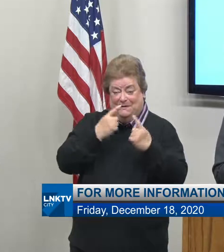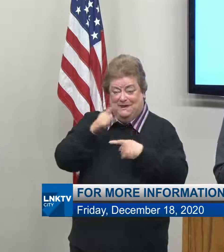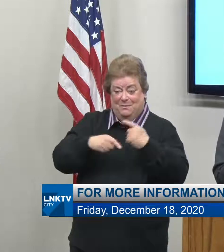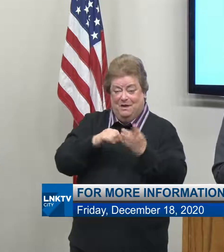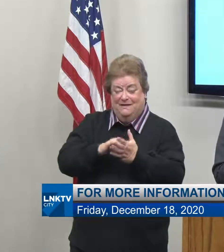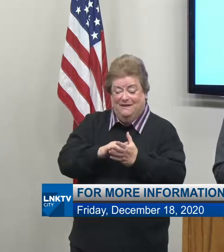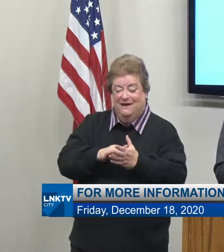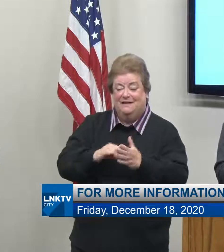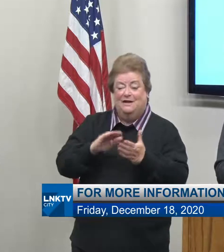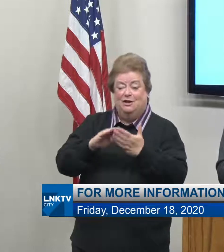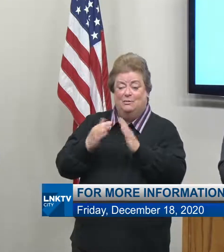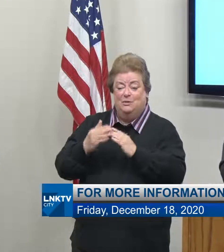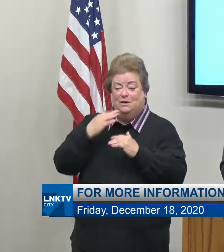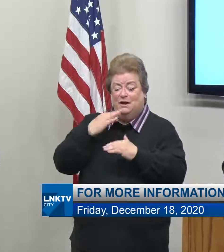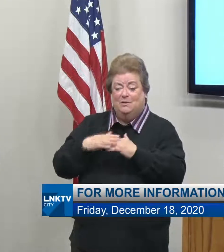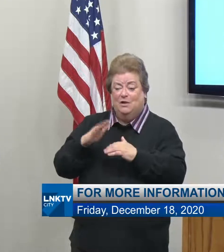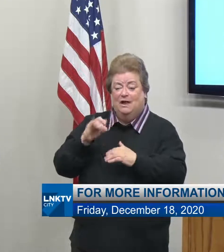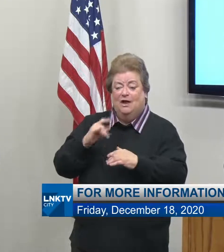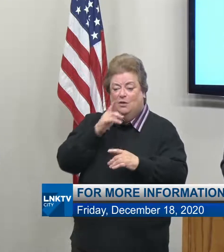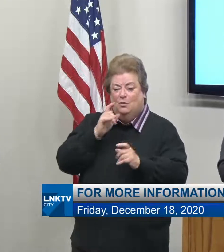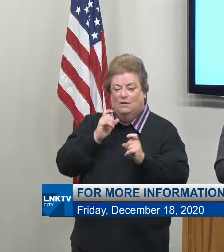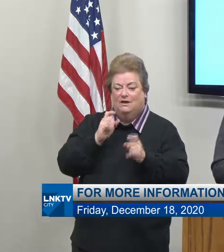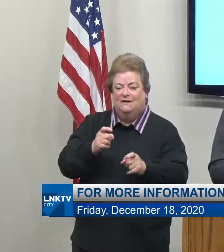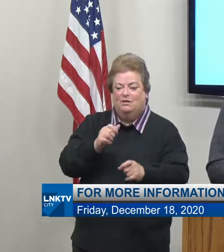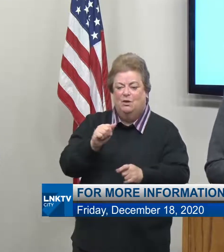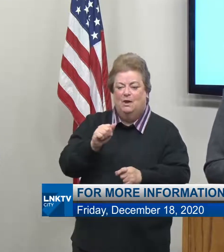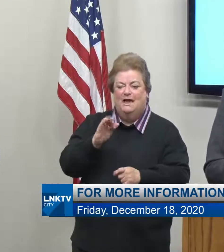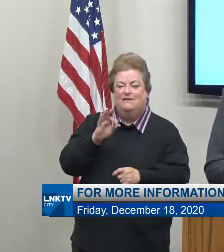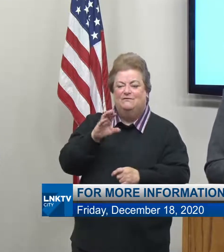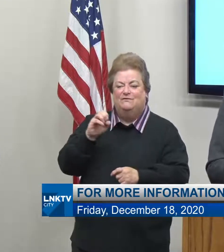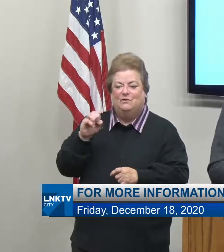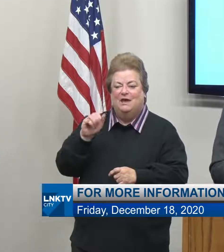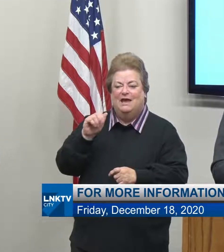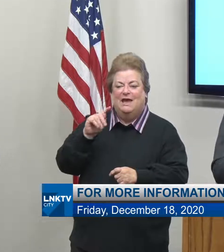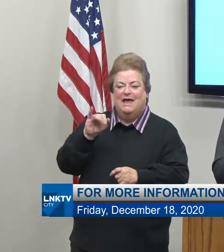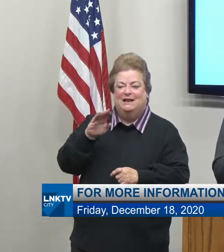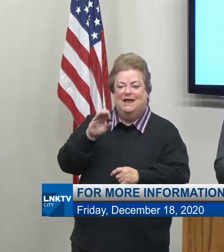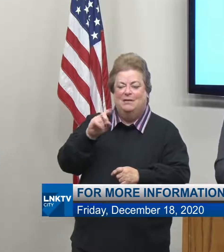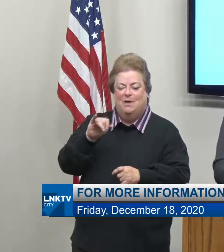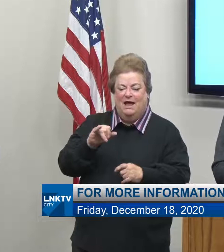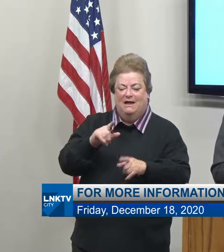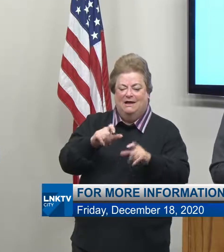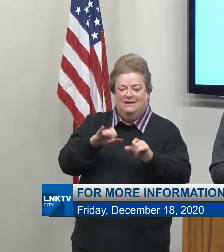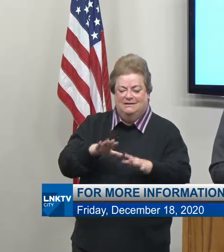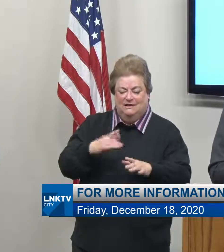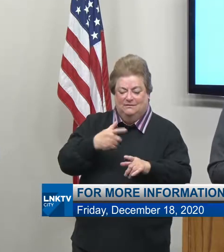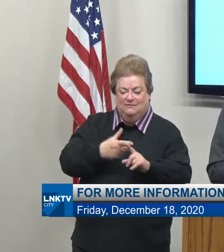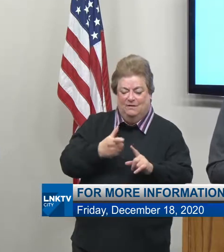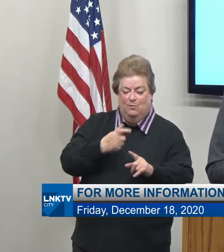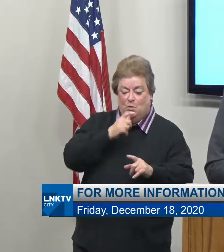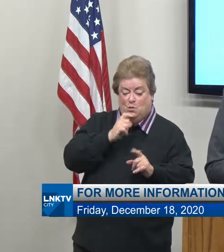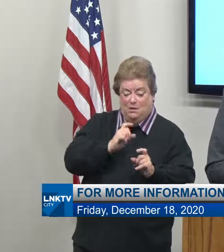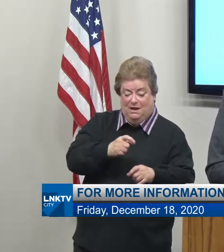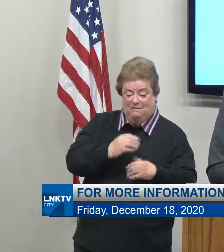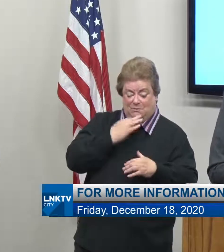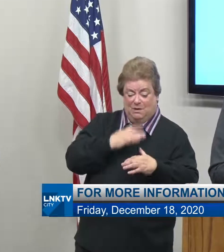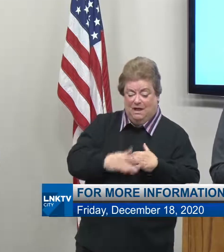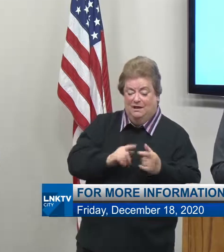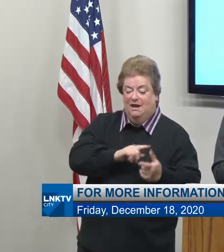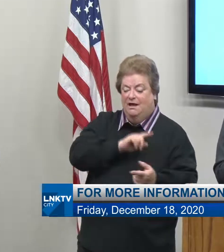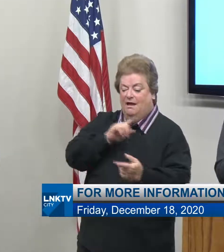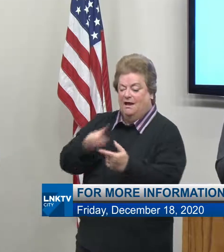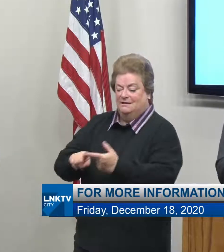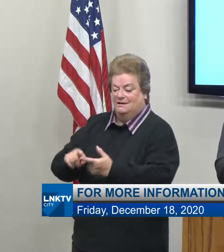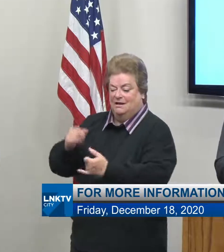Nebraska Community Blood Bank is offering free COVID antibody tested to all donors now and through January 31st of